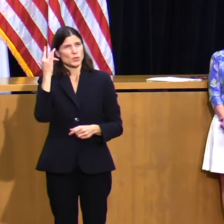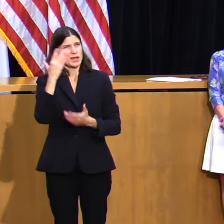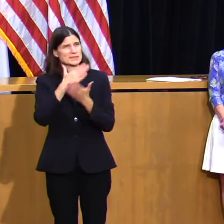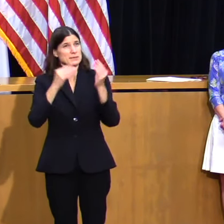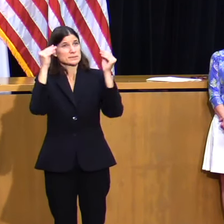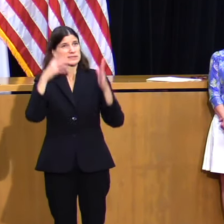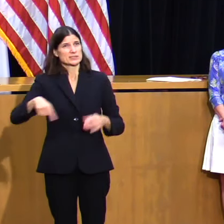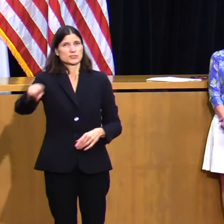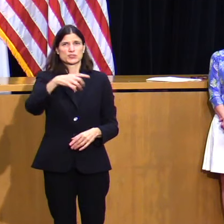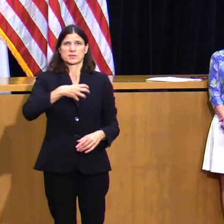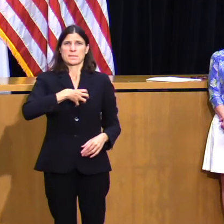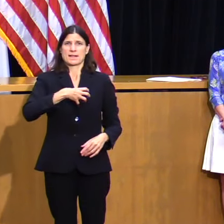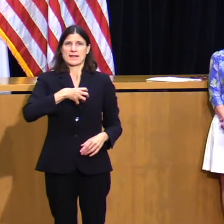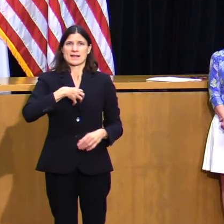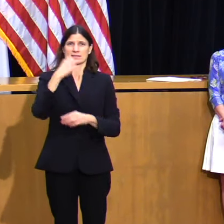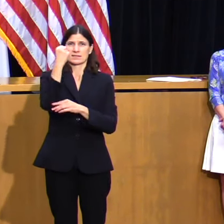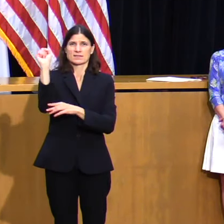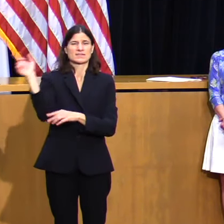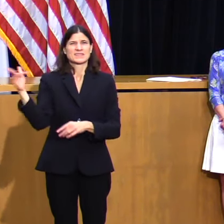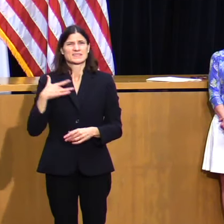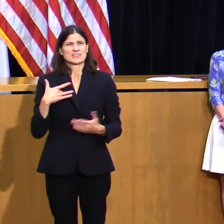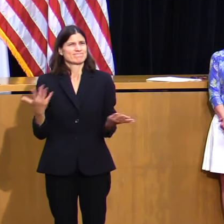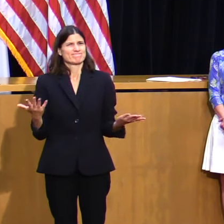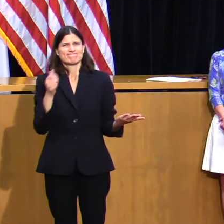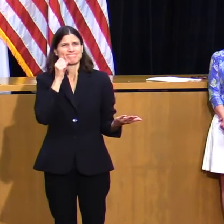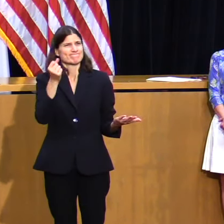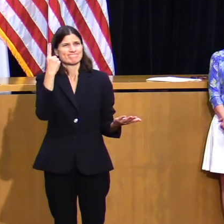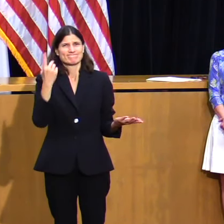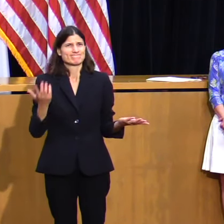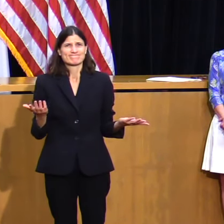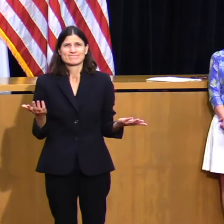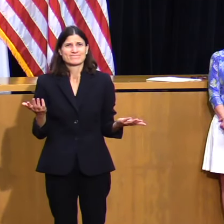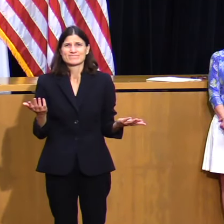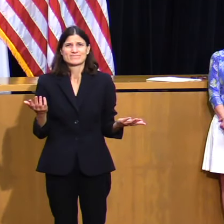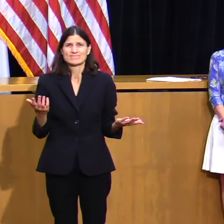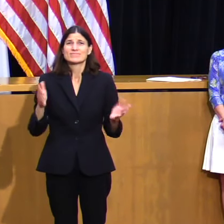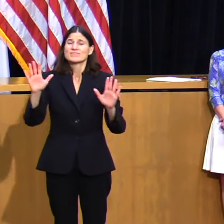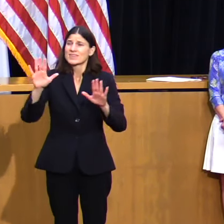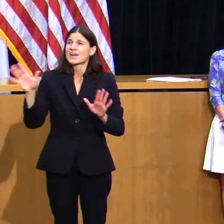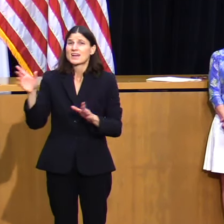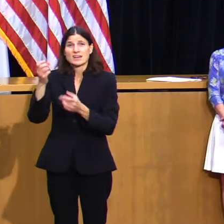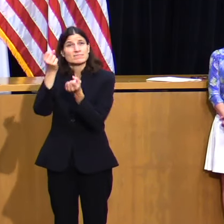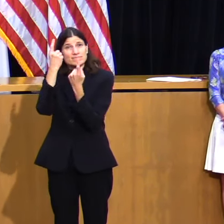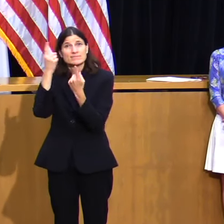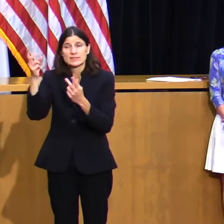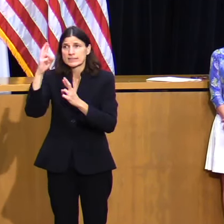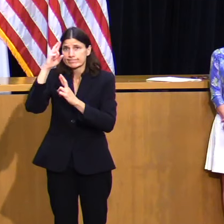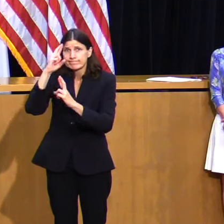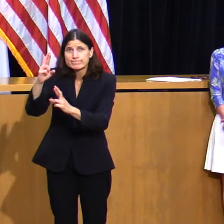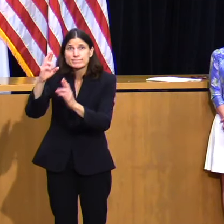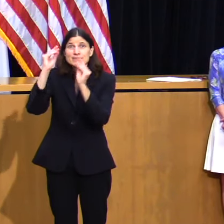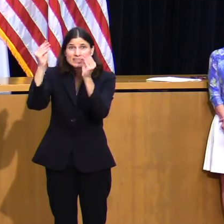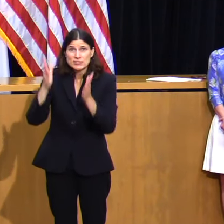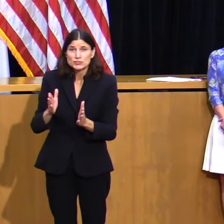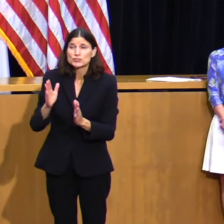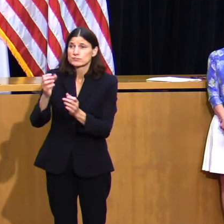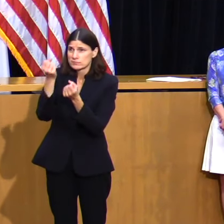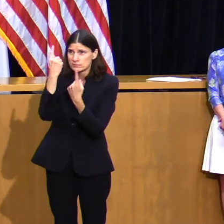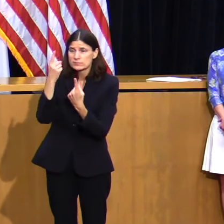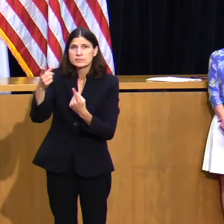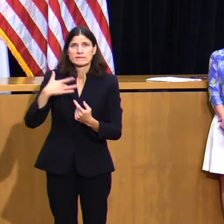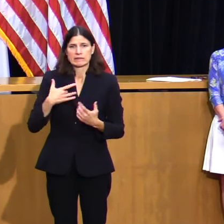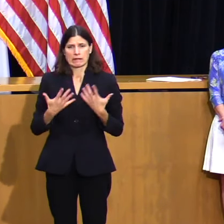ways, I respect and understand the importance of making sure that this be done safely, but I would also